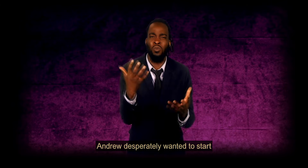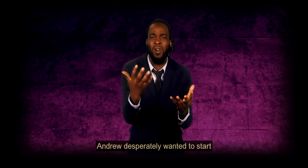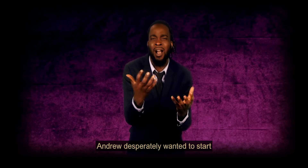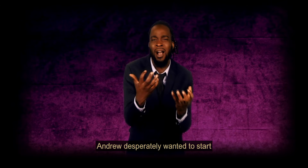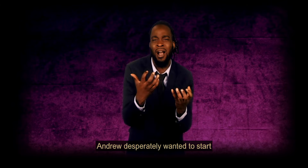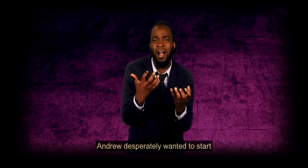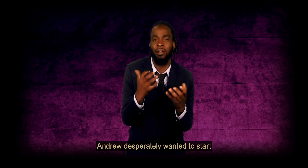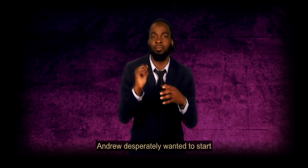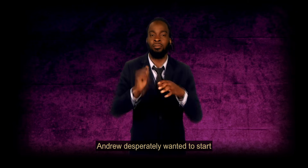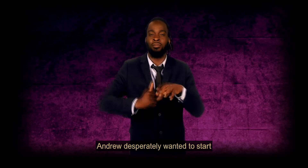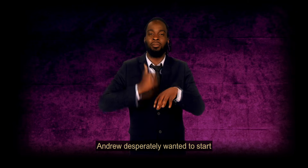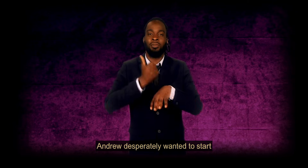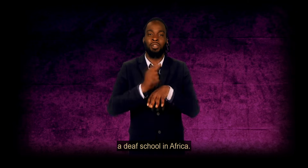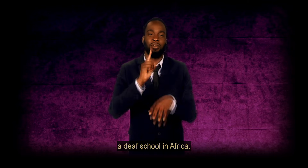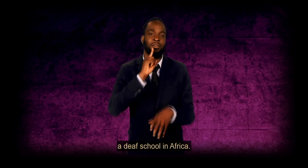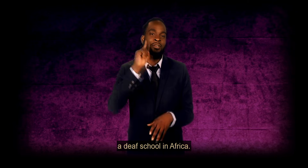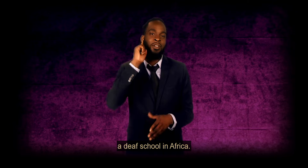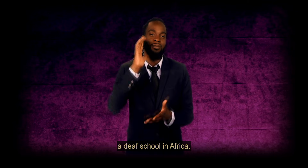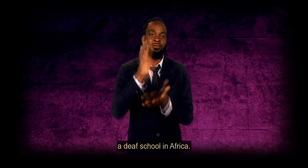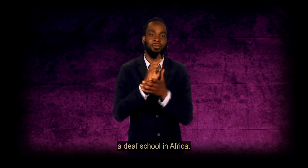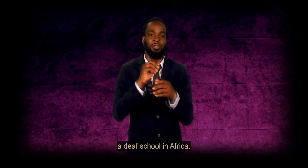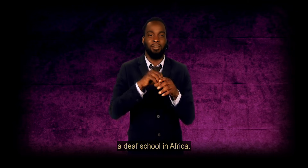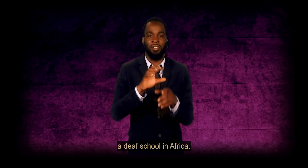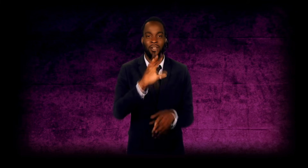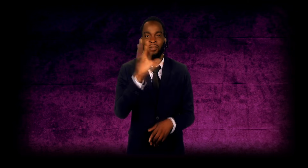Andrew desperately wanted to start a deaf school in Africa.